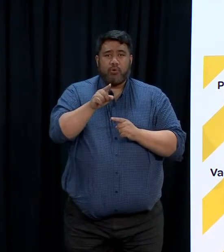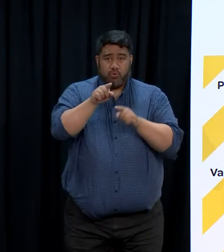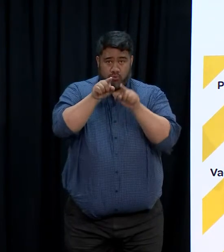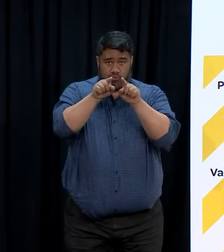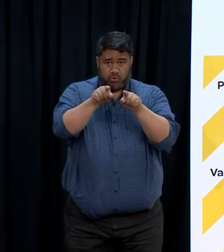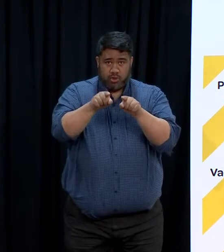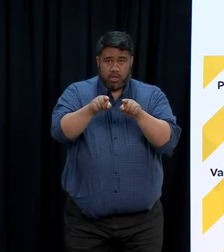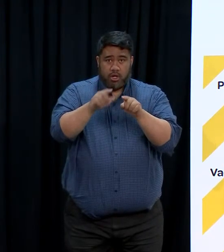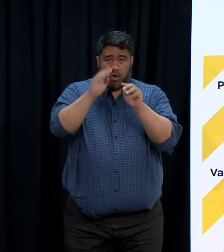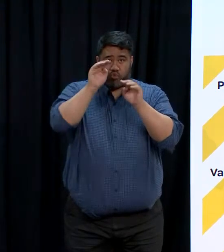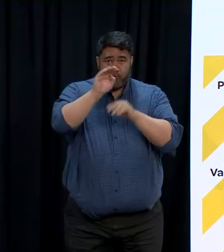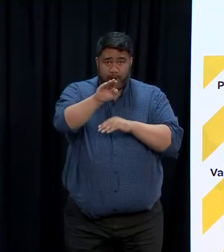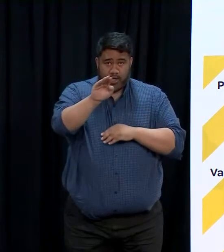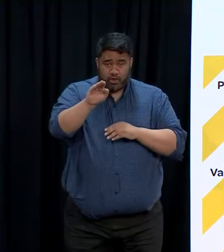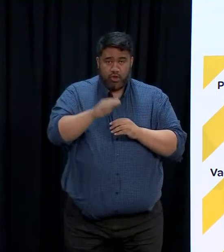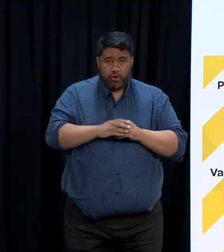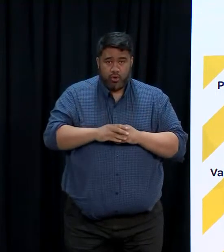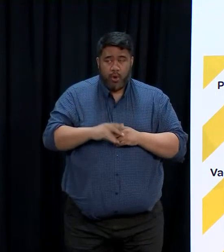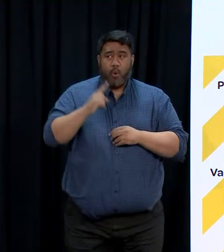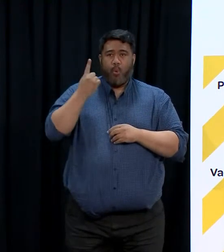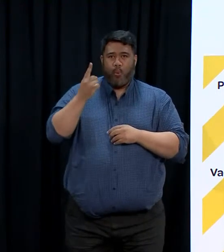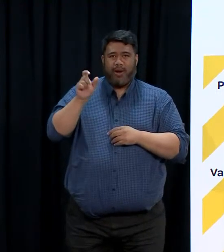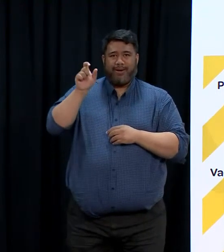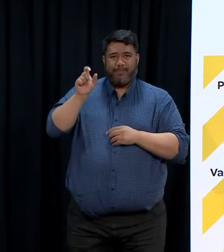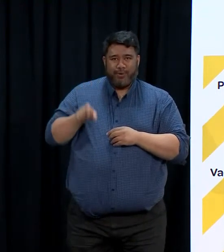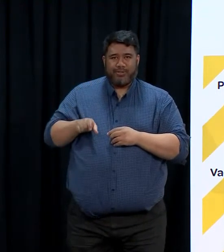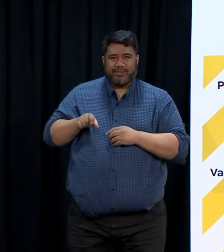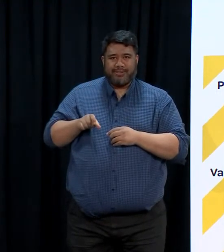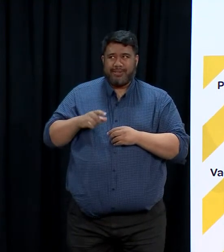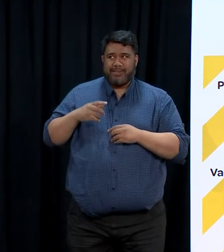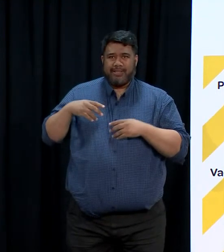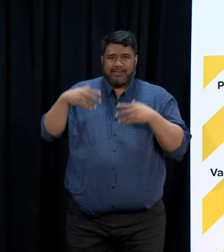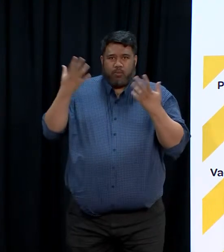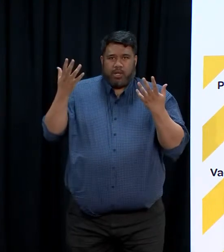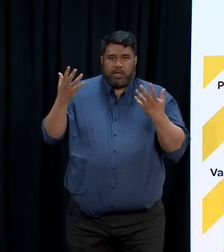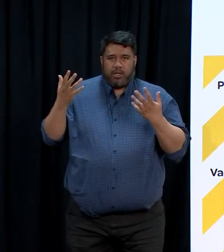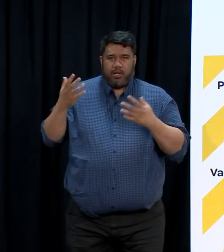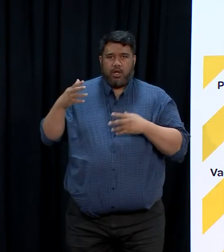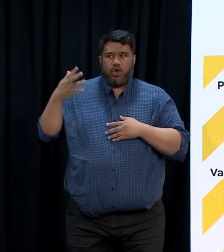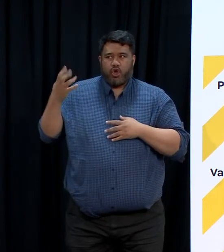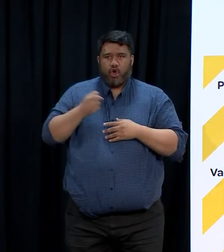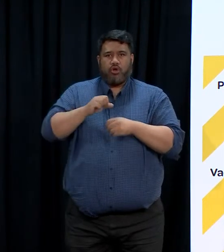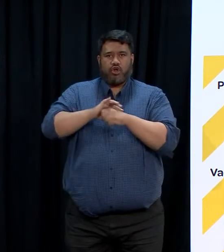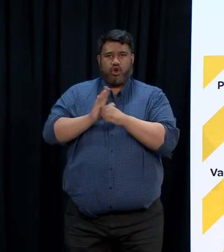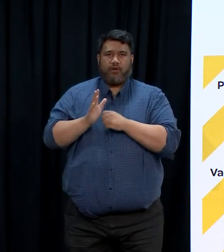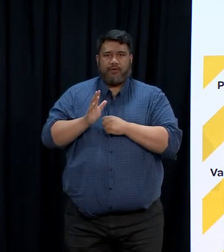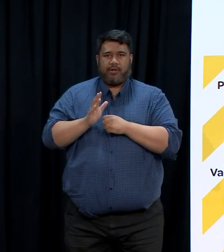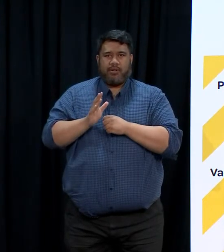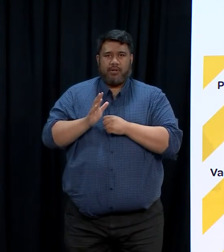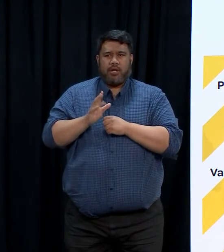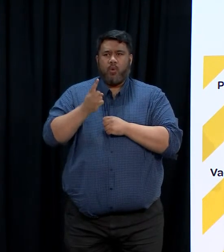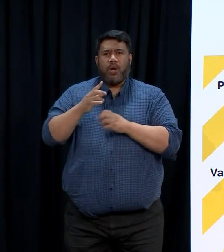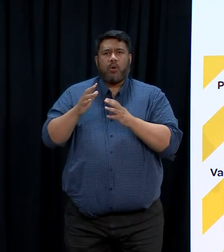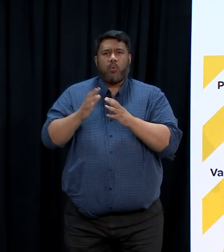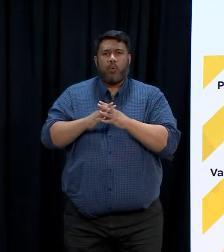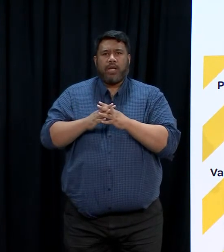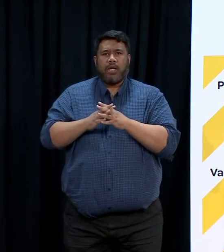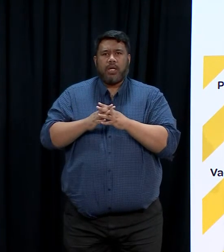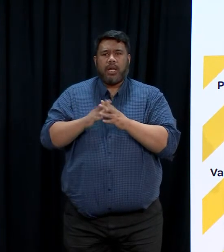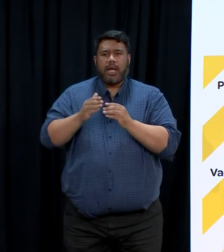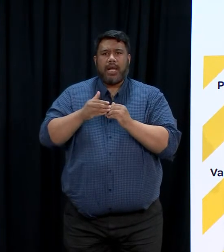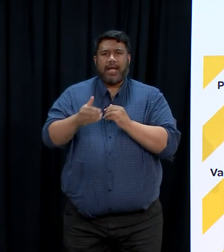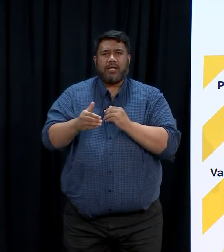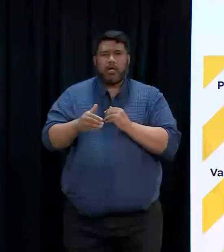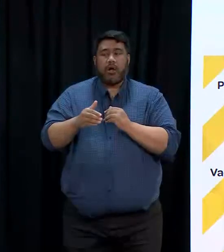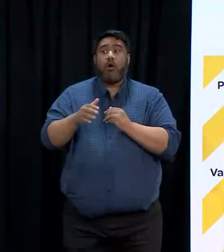we're in now because one person somewhere along the way contracted COVID-19. It was a week before we found out about it,